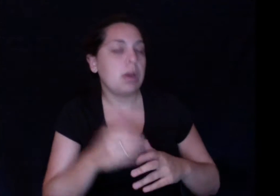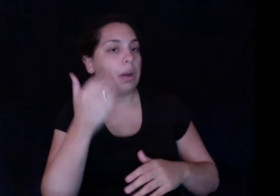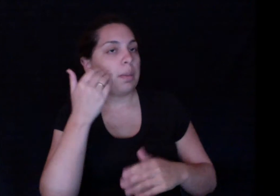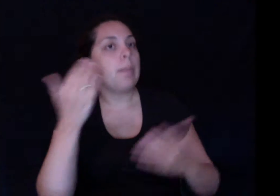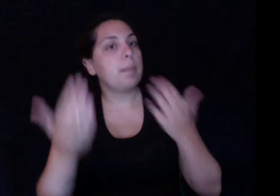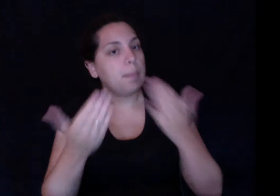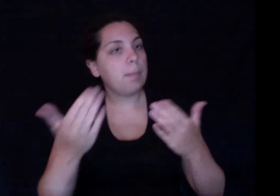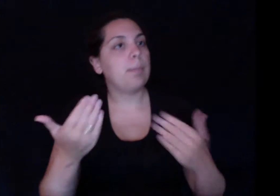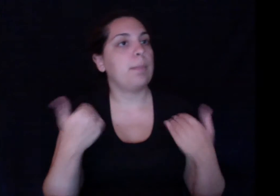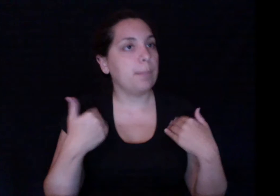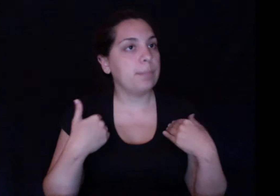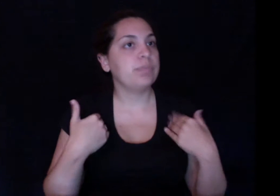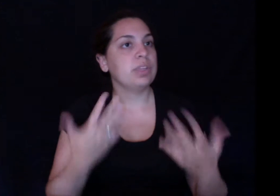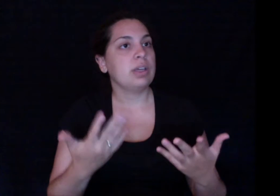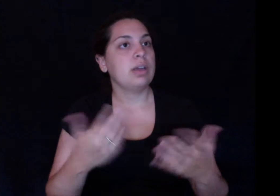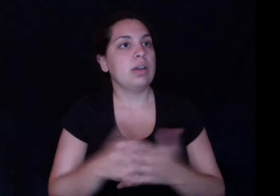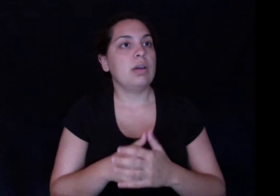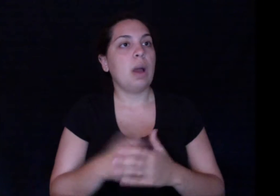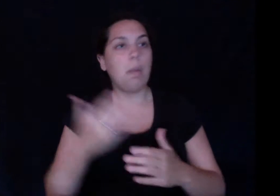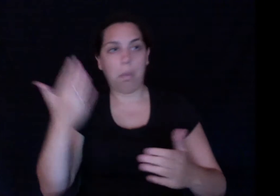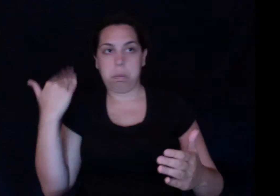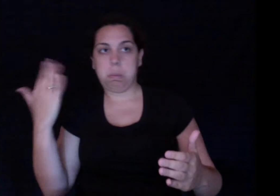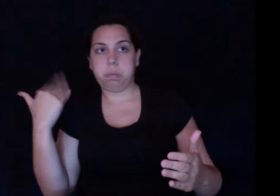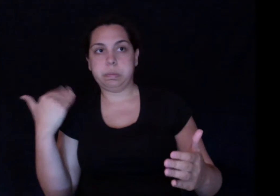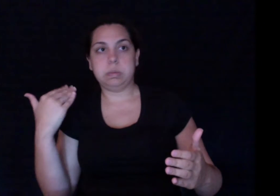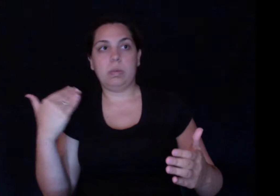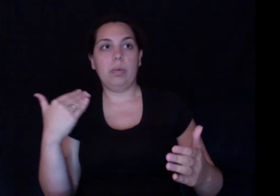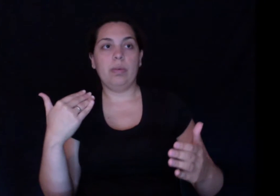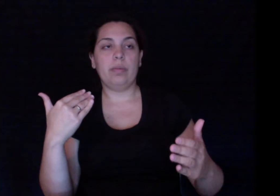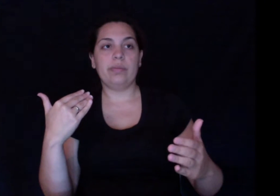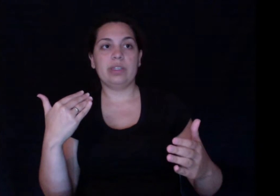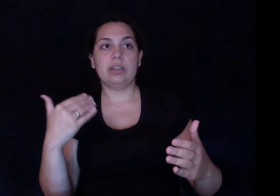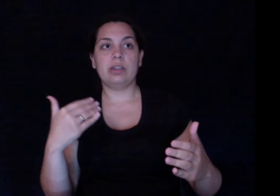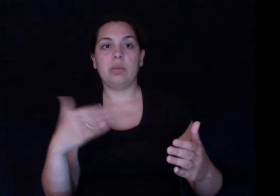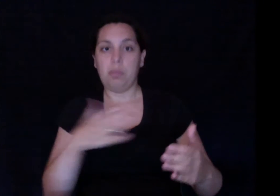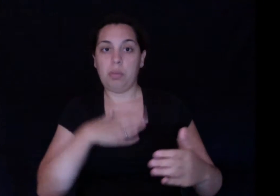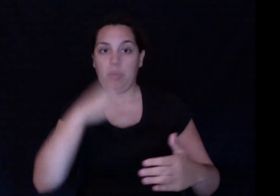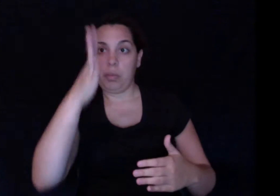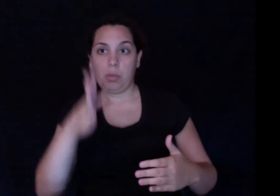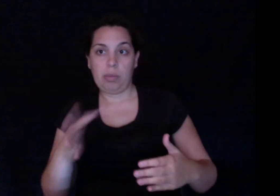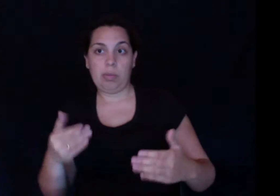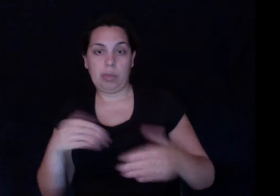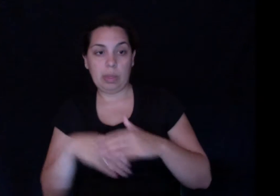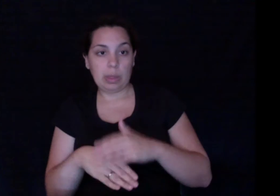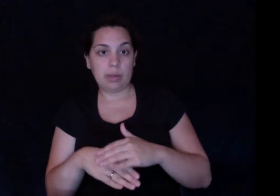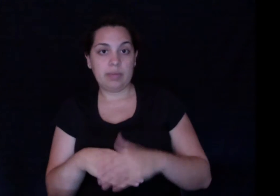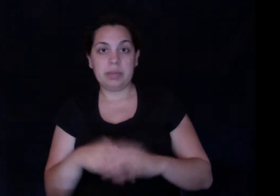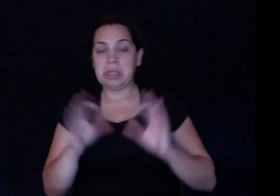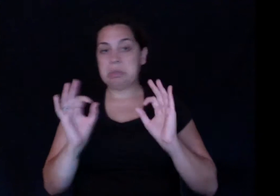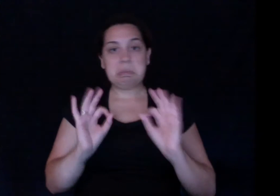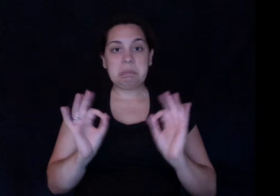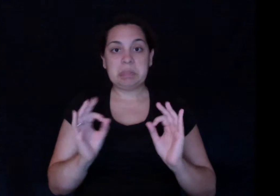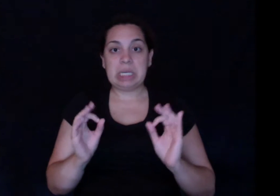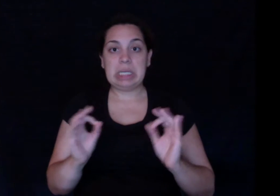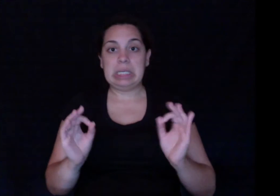James has to be one of the most special blood donors that I've ever met. He's just incredibly dedicated. In the years that I've known